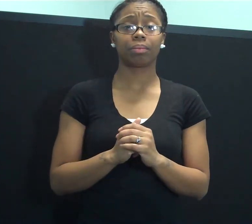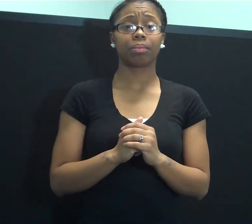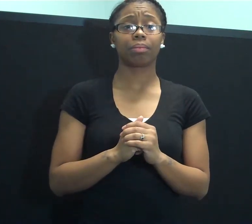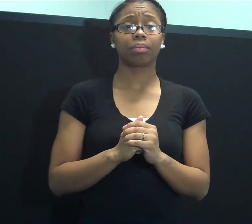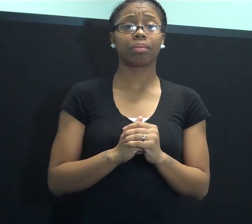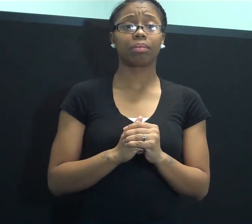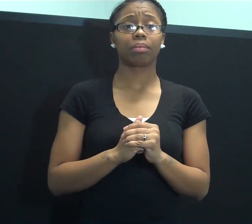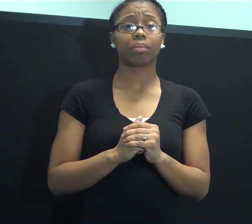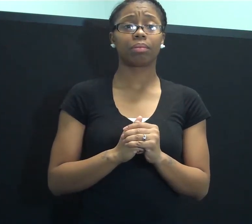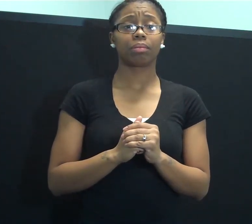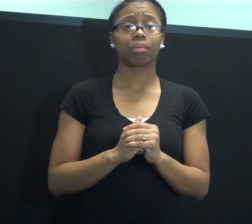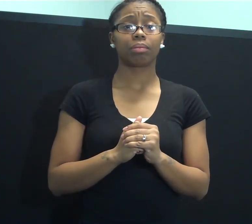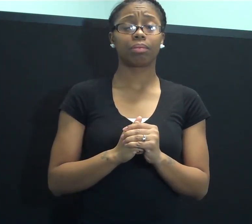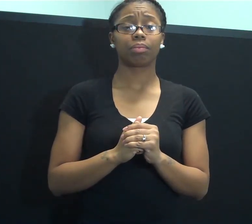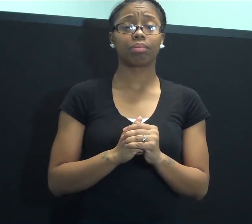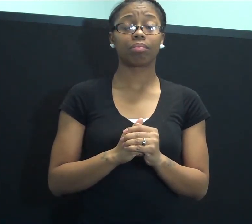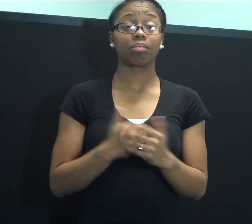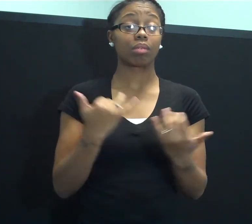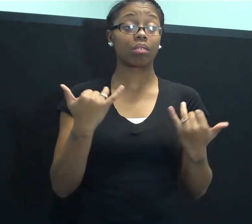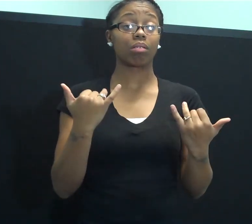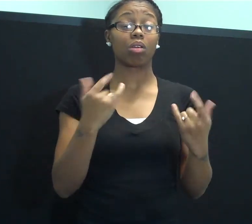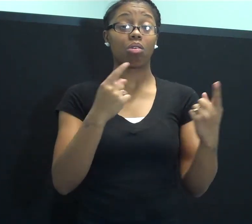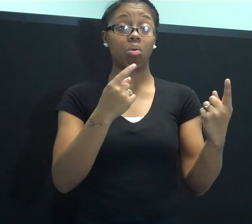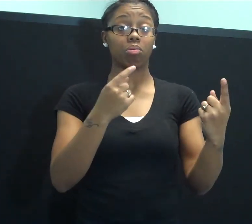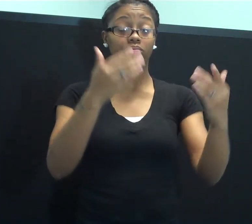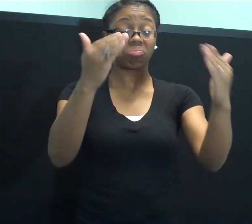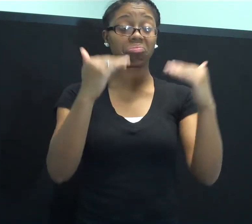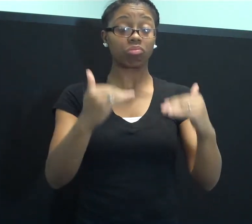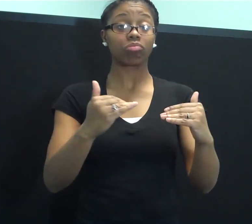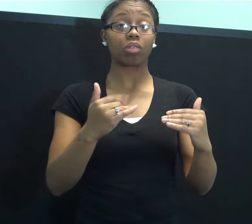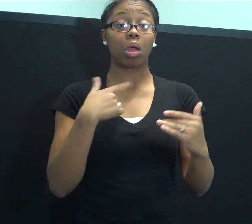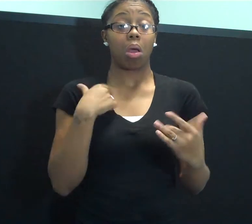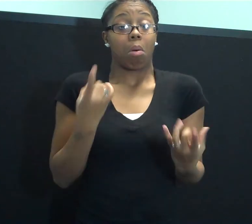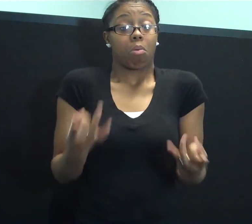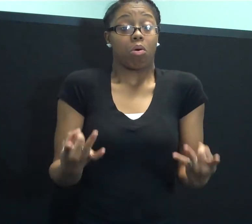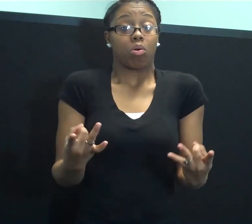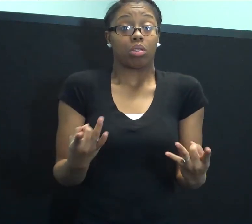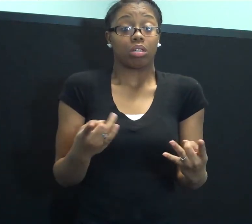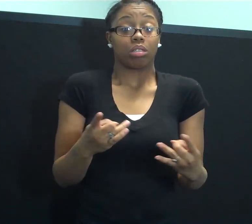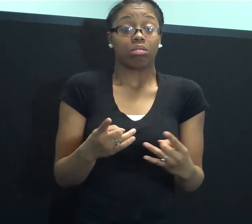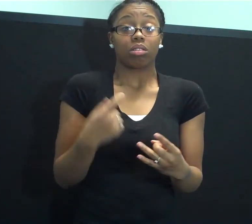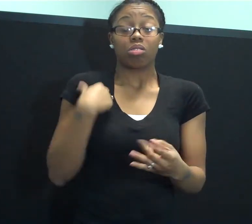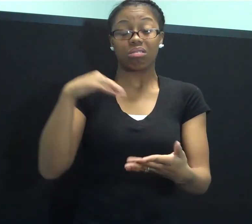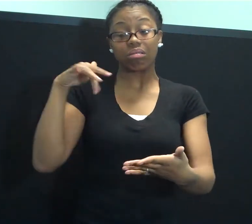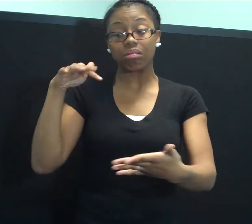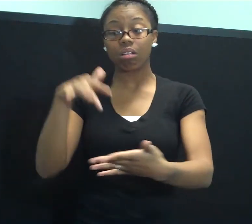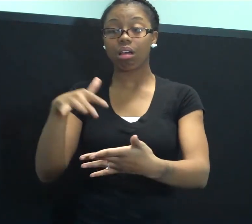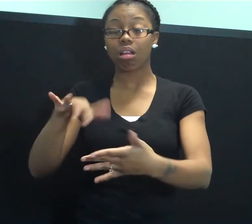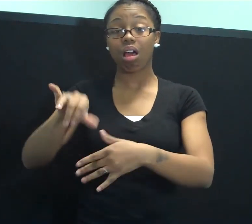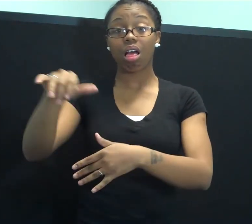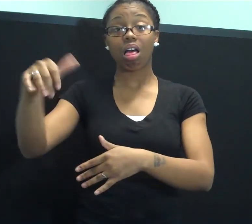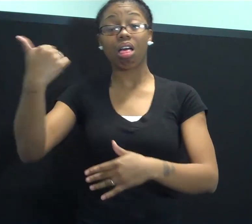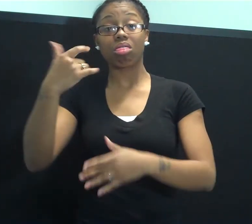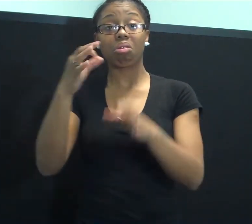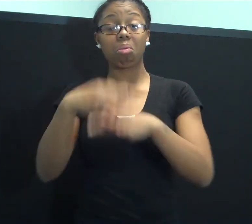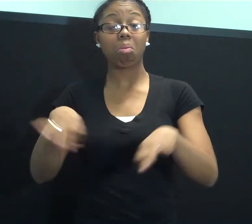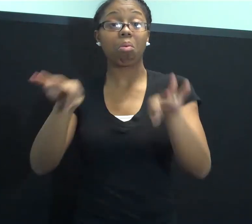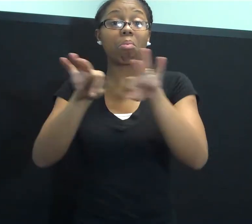Now, when you come to Buddhism, after you've been studying many of the other major religious traditions in the world, you have to be prepared,